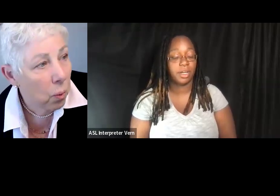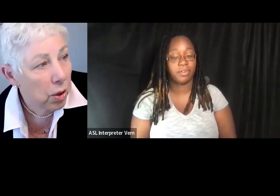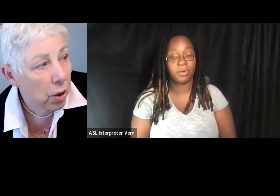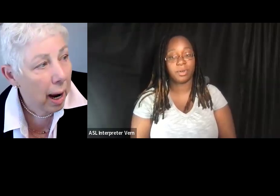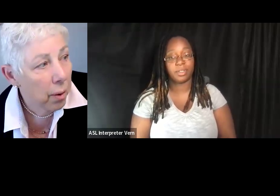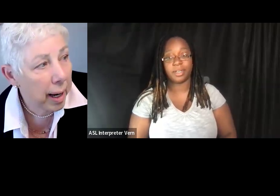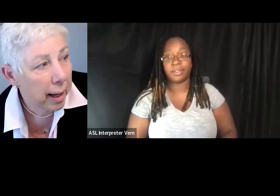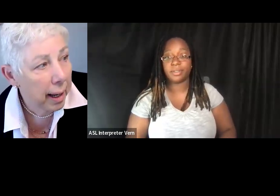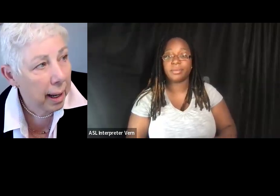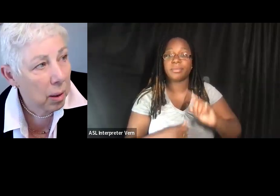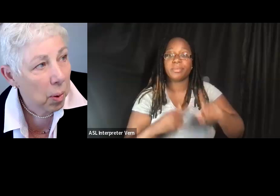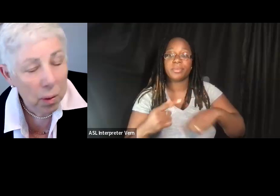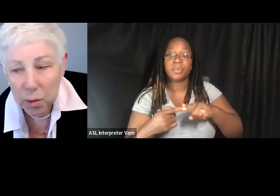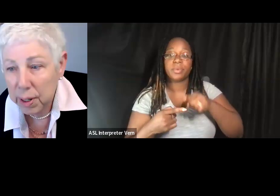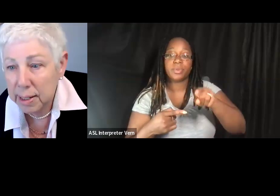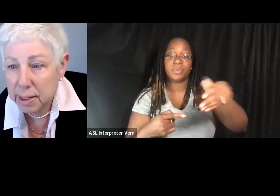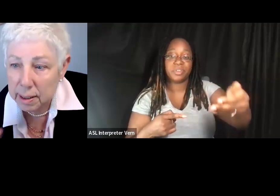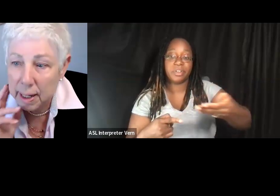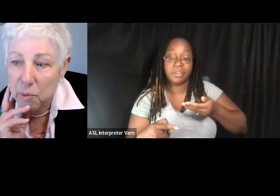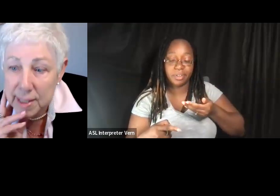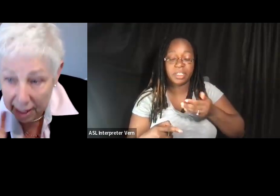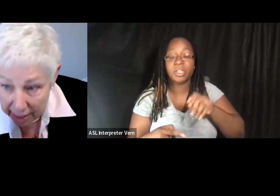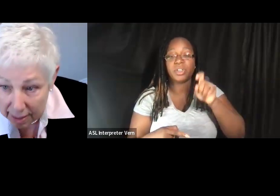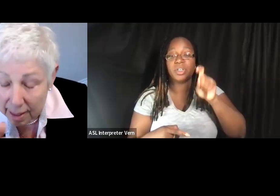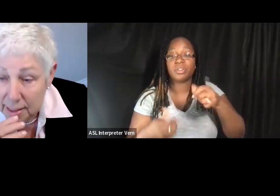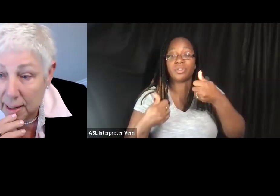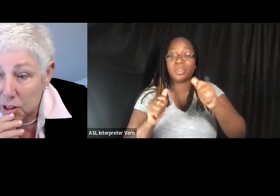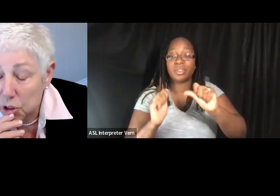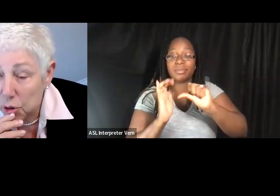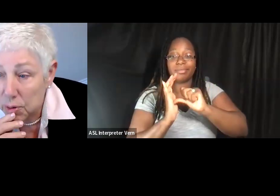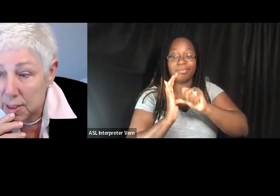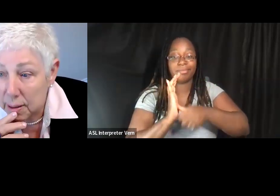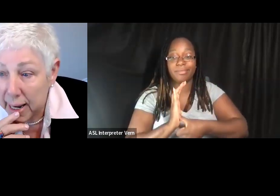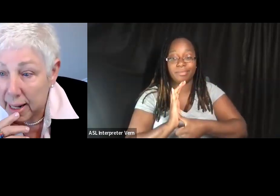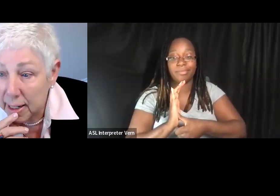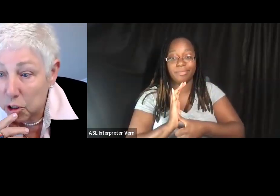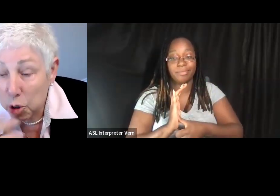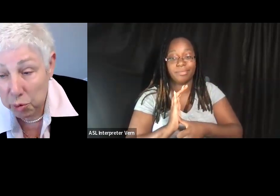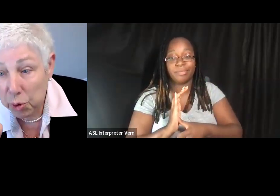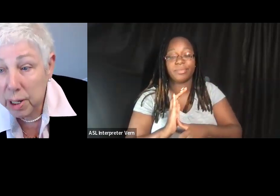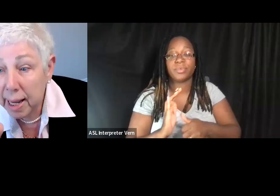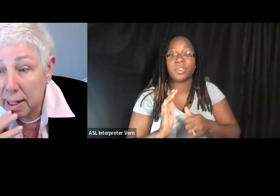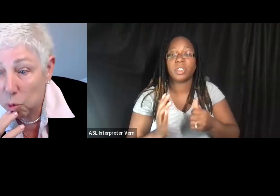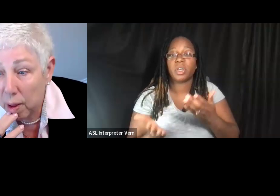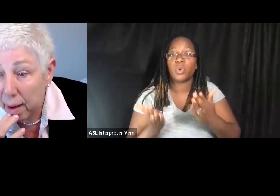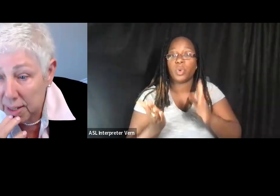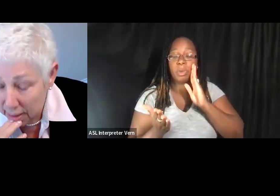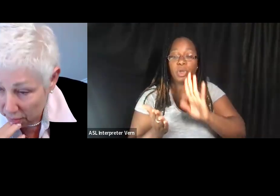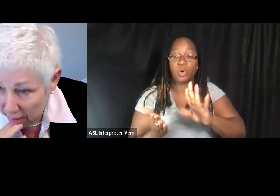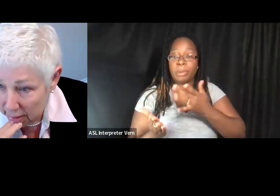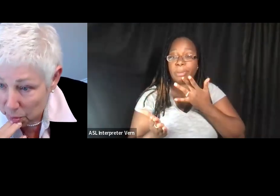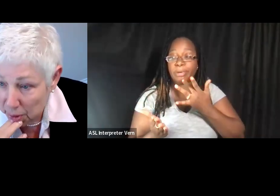So when you're hiring, you need to emphasize, as I said, that your candidate, your preferred candidate will